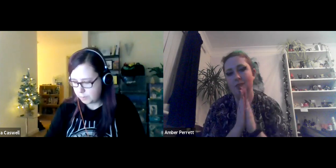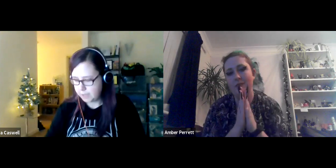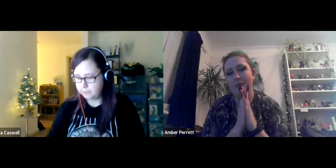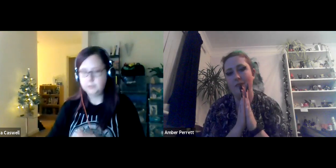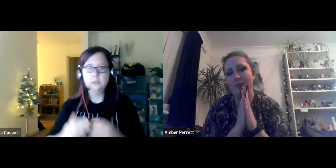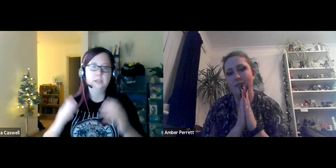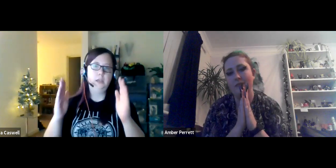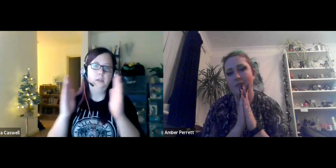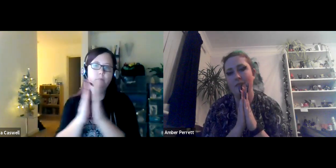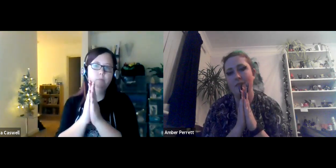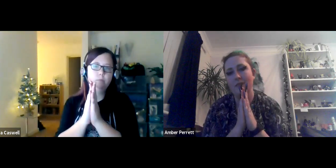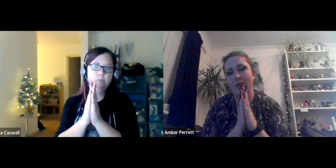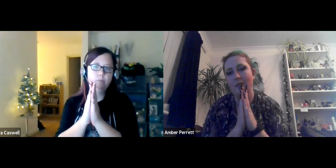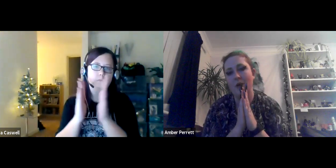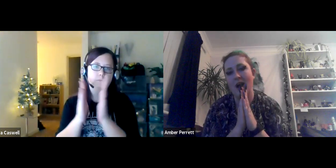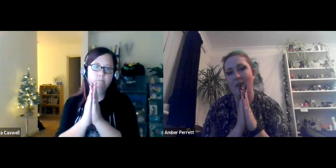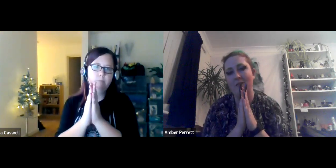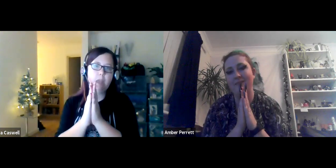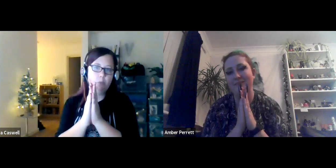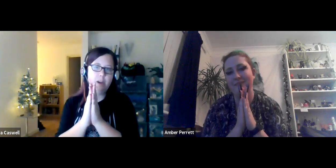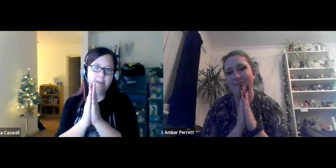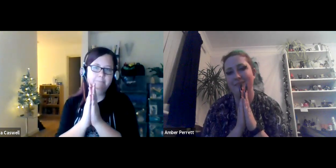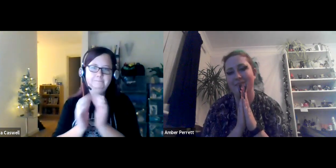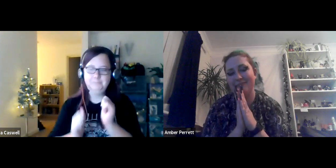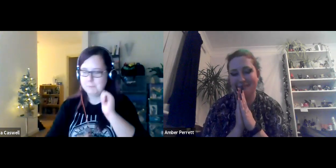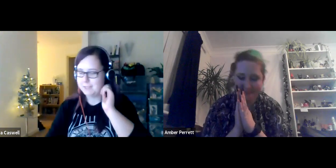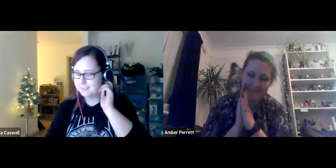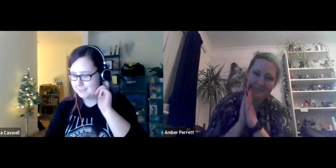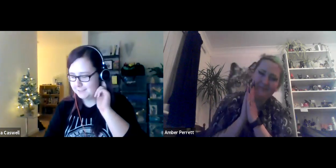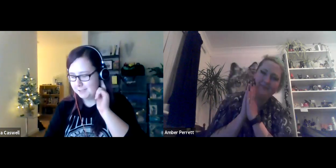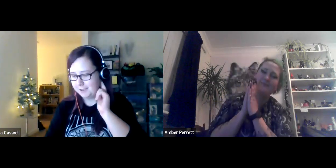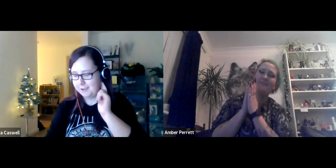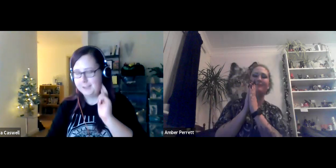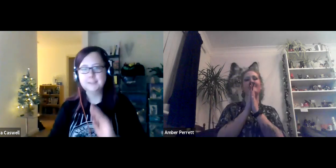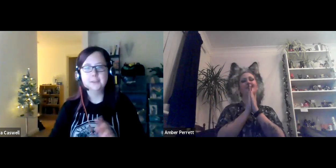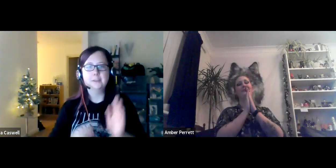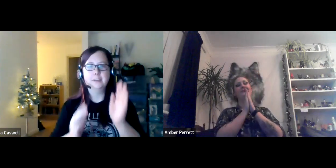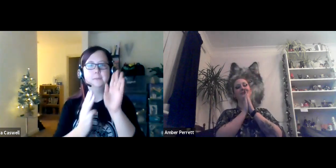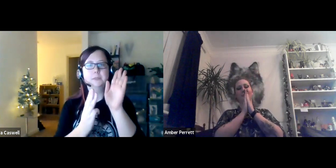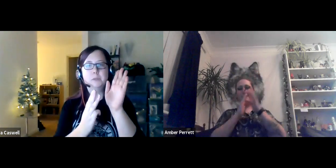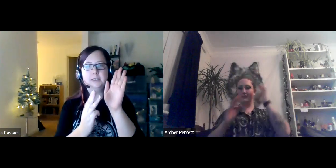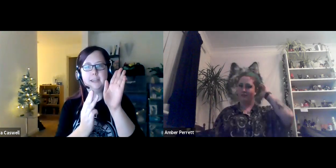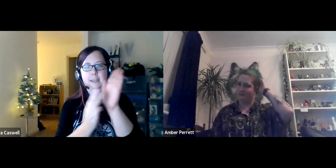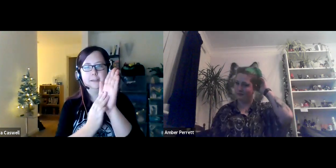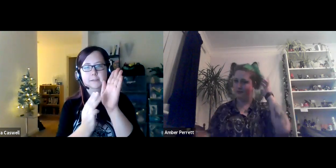And Sunday, prayer. Makes sense. Okay, so that was Monday,